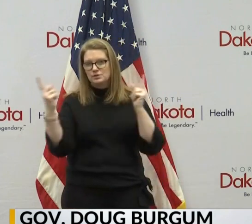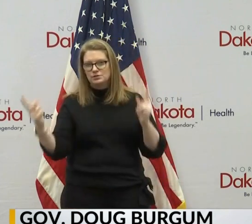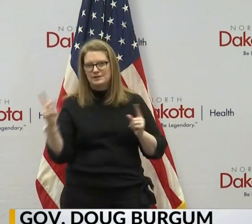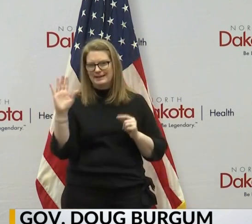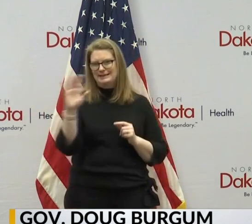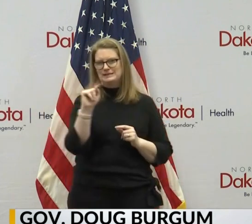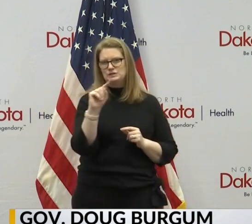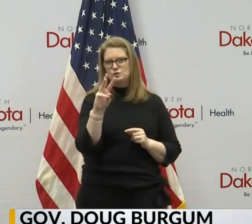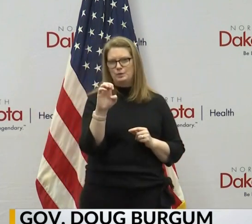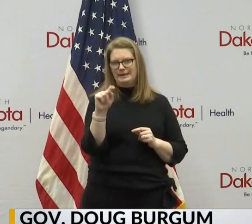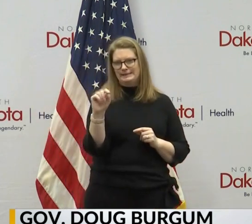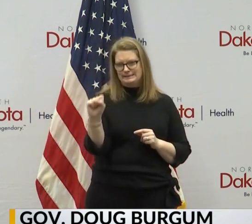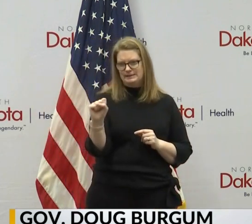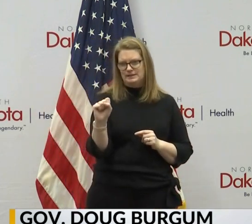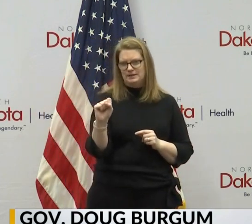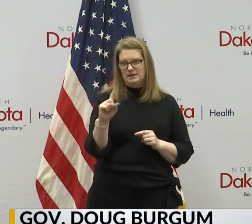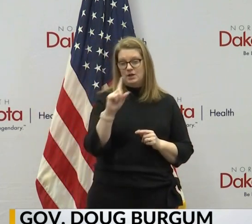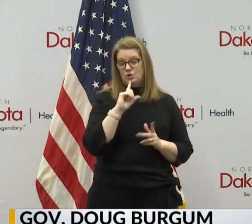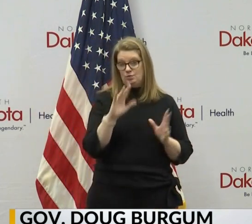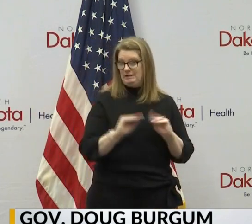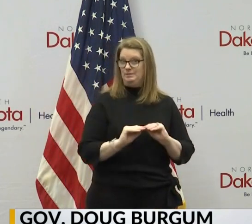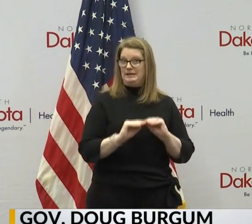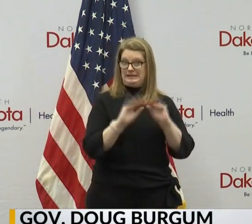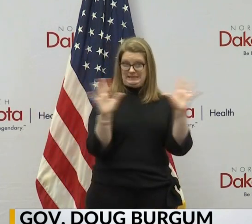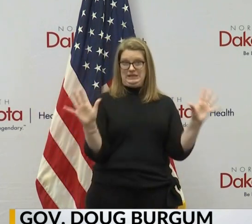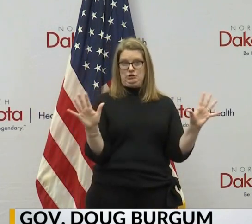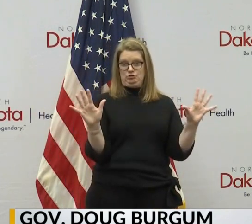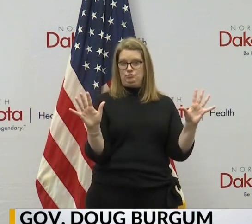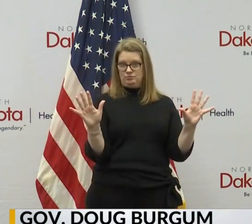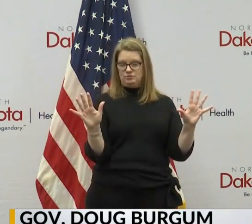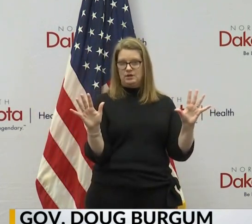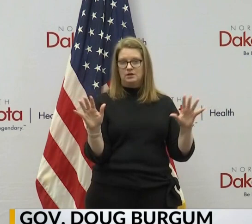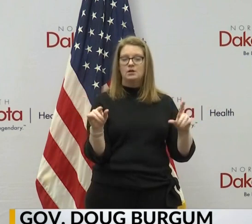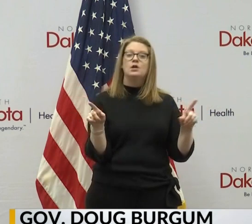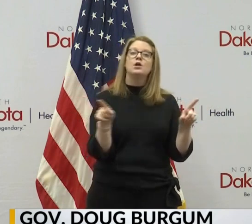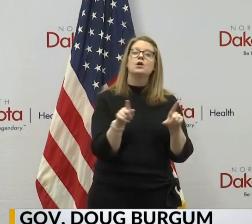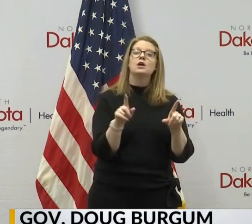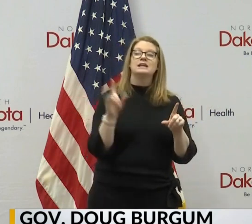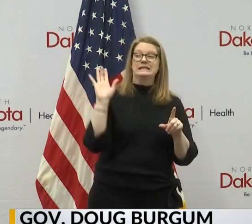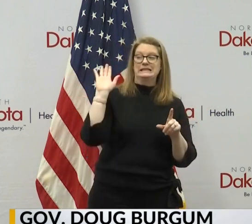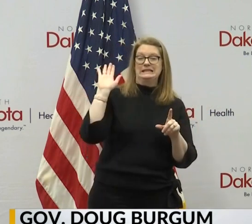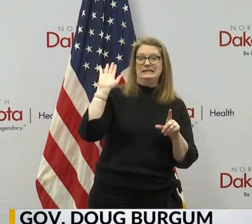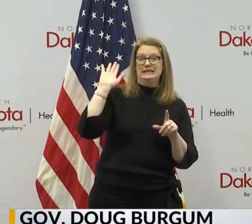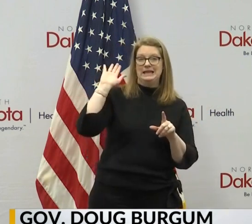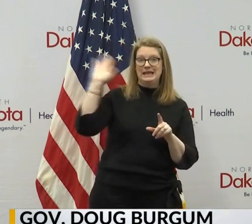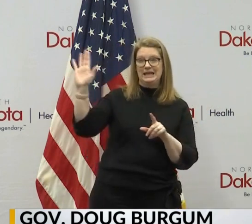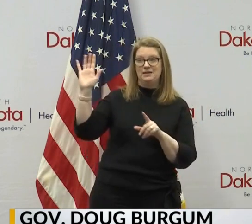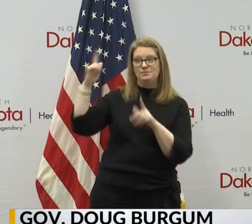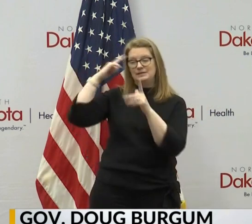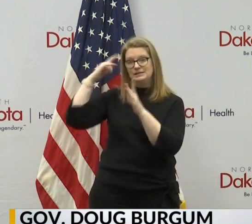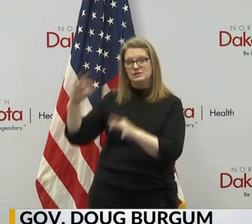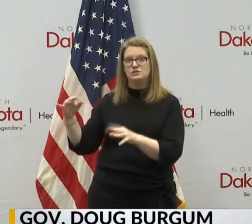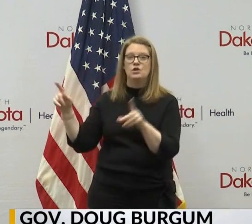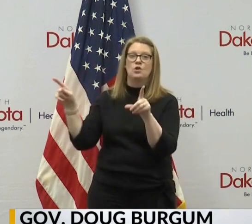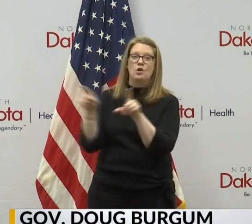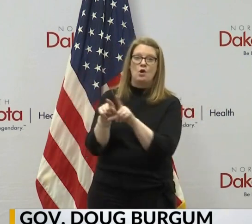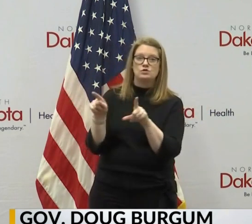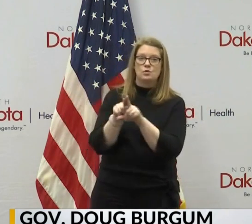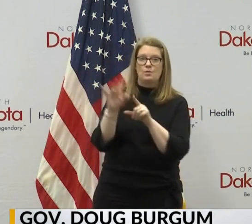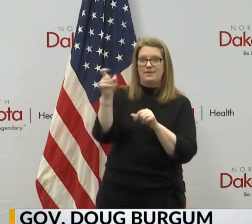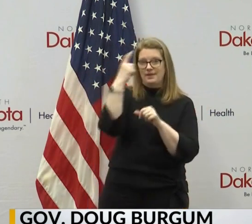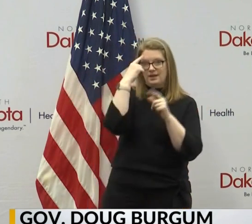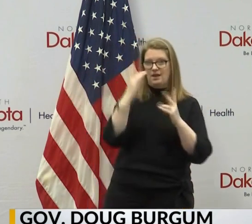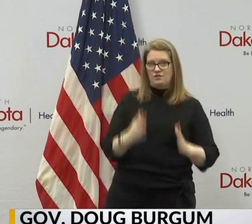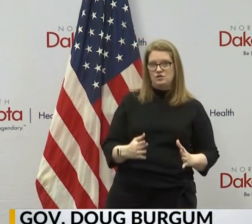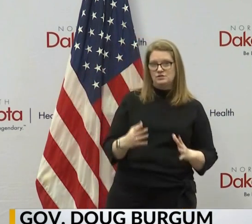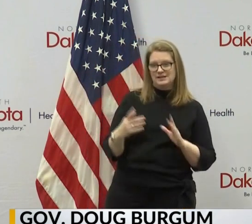had. And so to be clear about that, and he also said it's a decision, made by him in conjunction with the governors and input